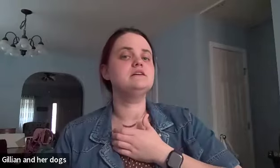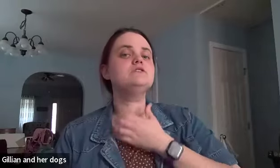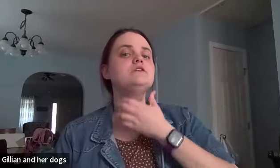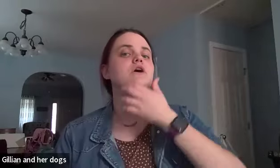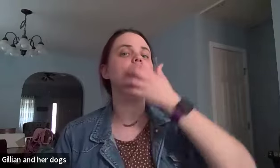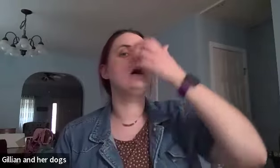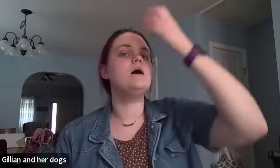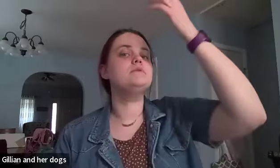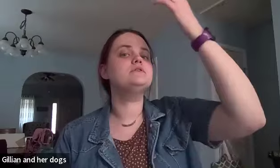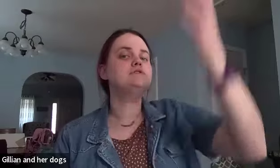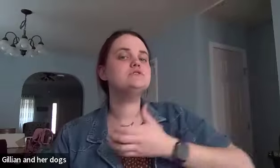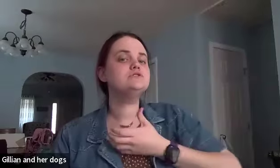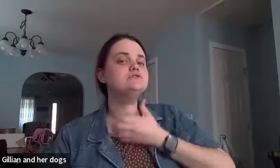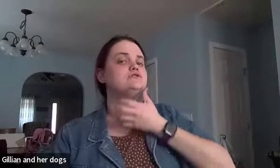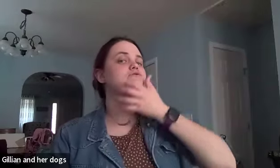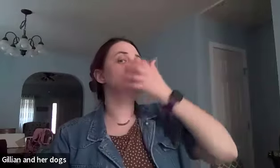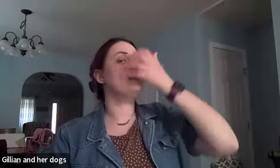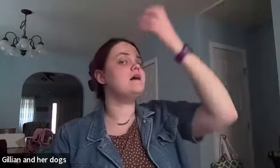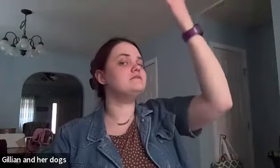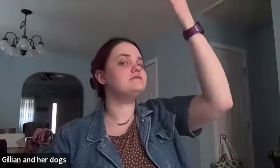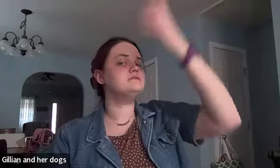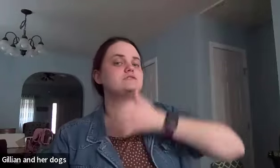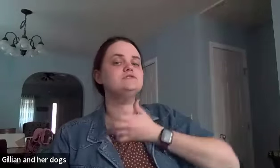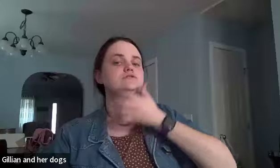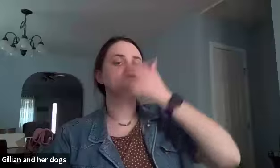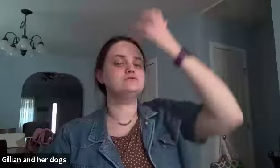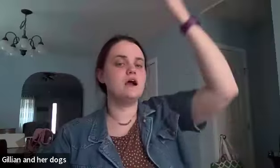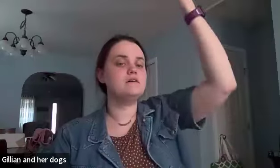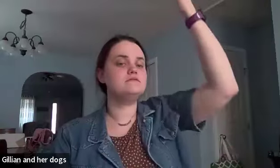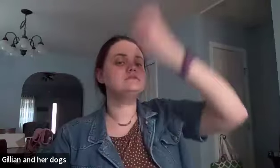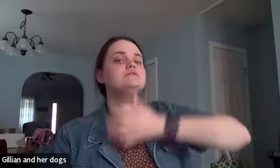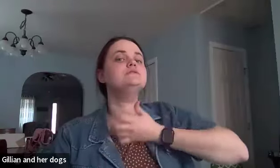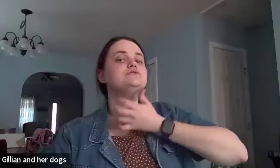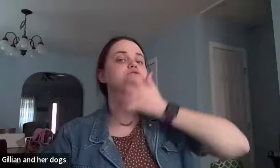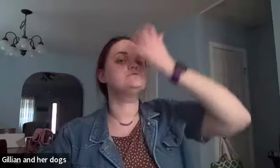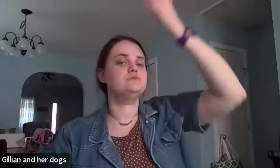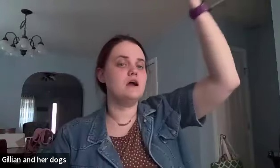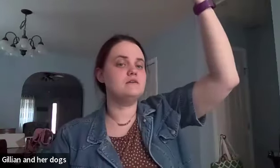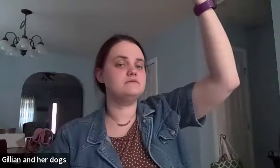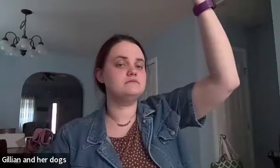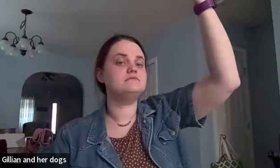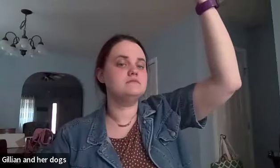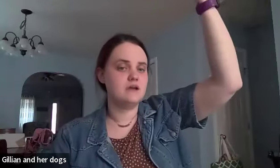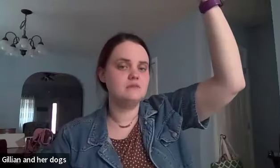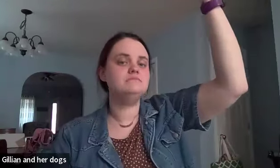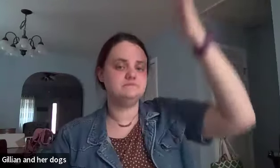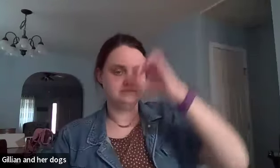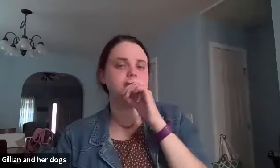and you're going to go up. Giraffe, giraffe, giraffe. Okay.